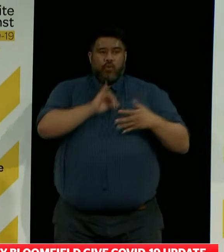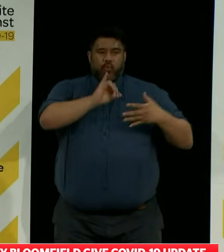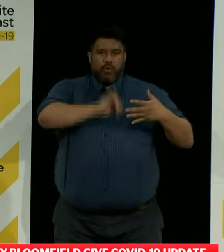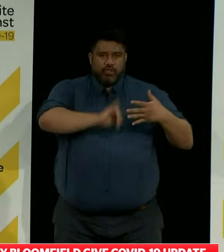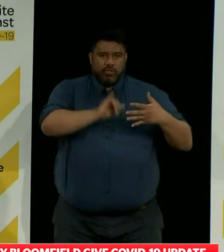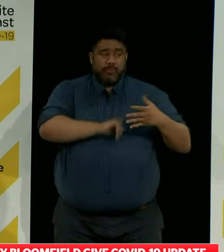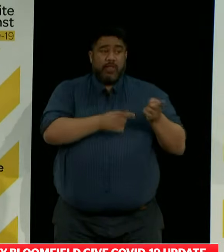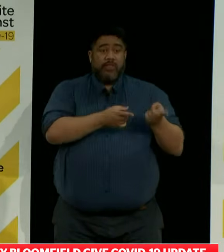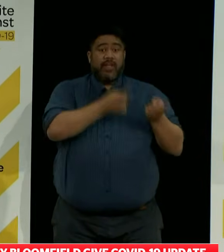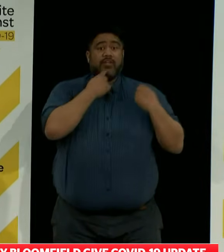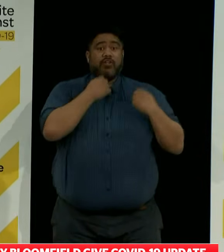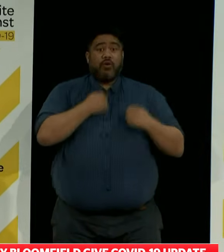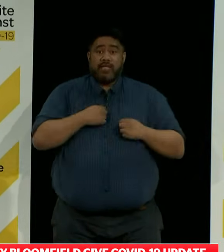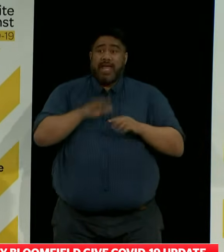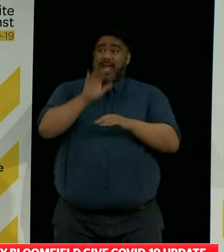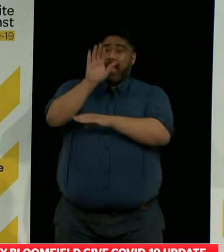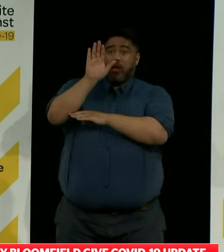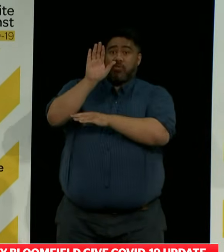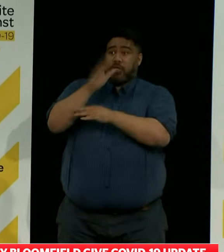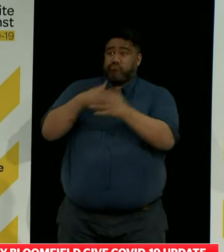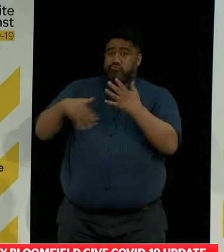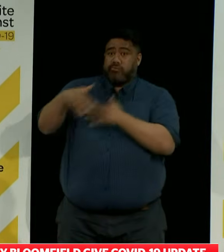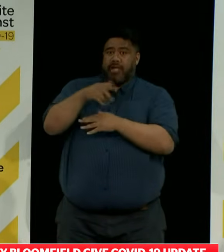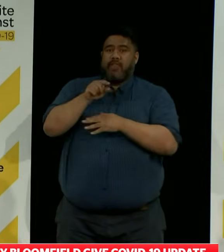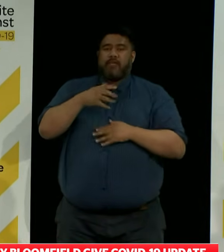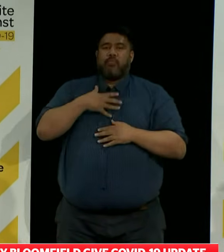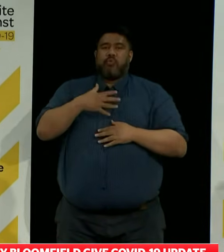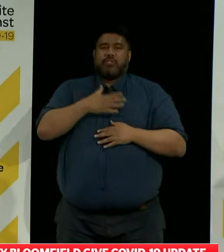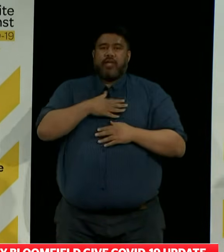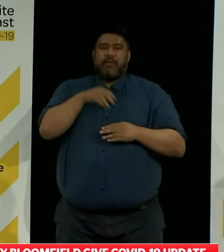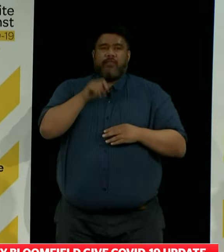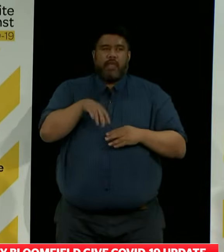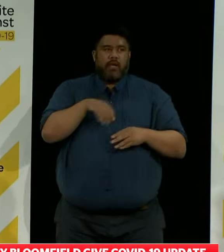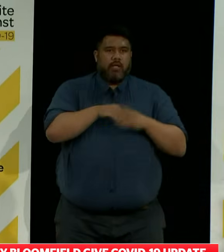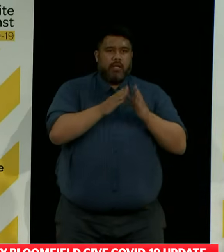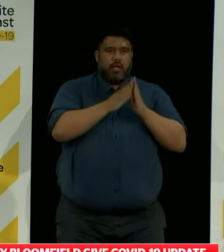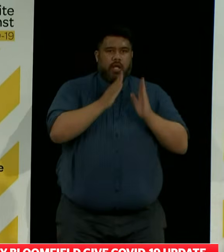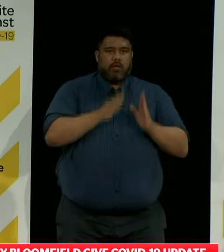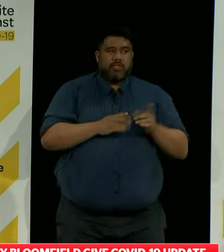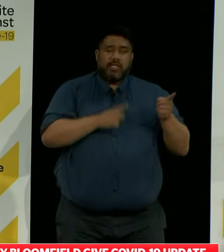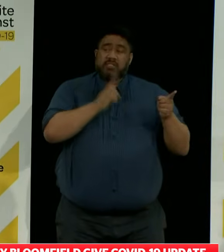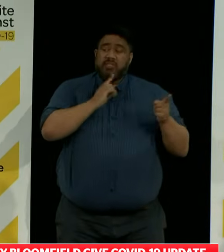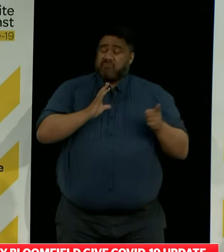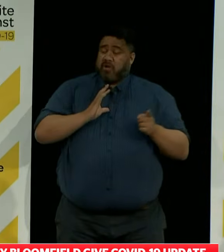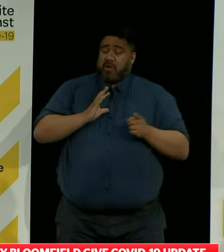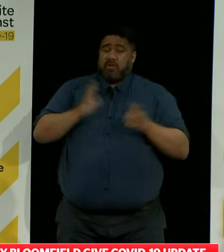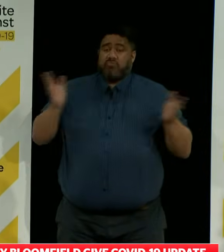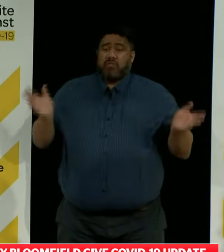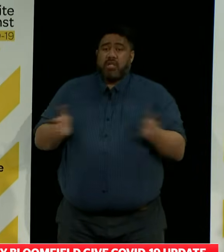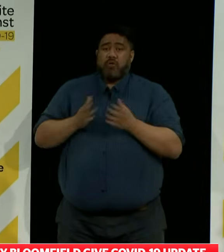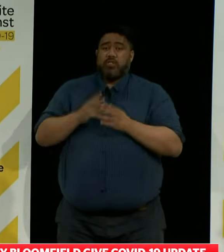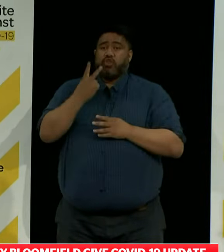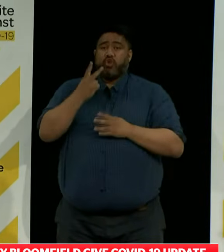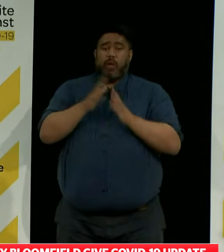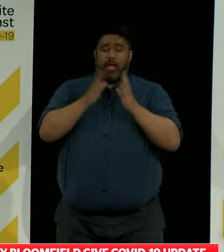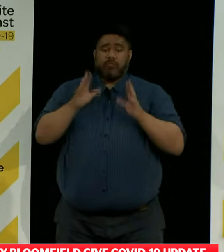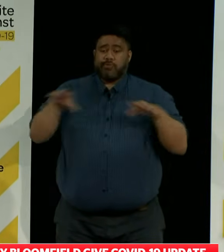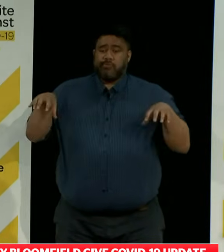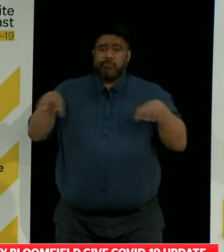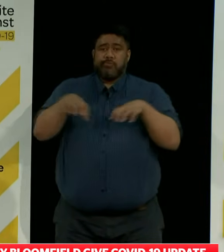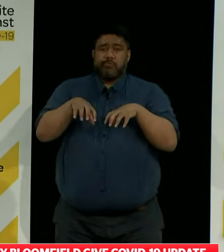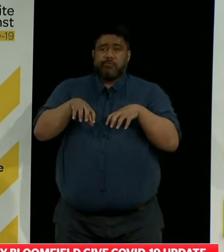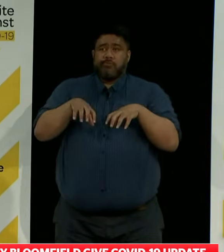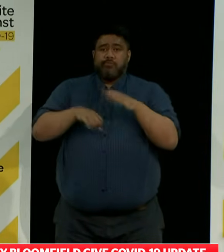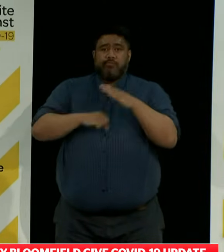view was that outdoors is a safe place for us to be. So they were comfortable in allowing 2 households up to a maximum